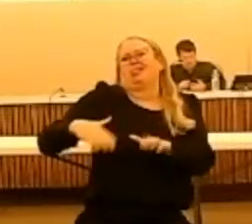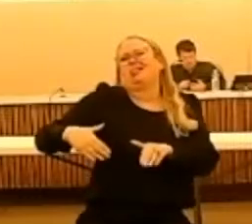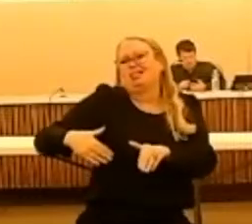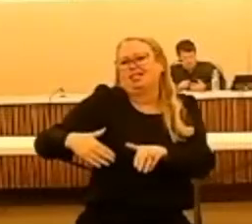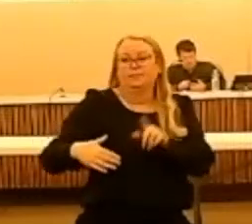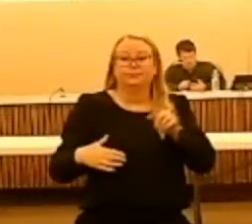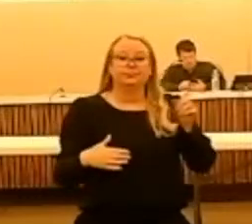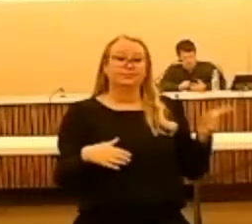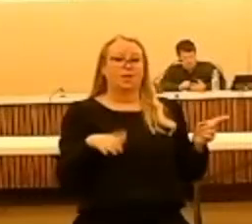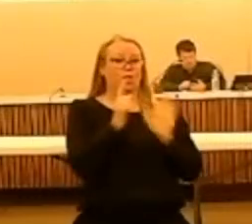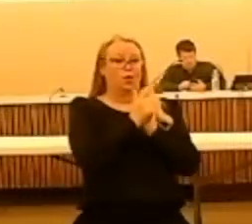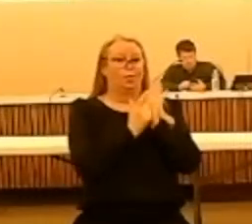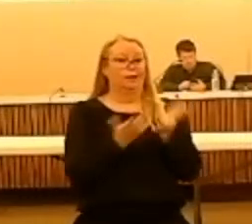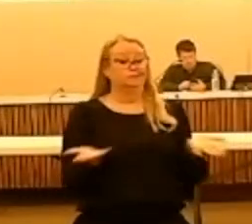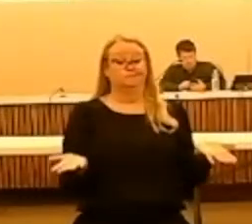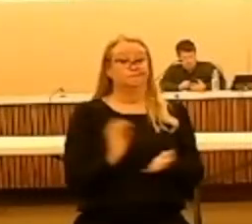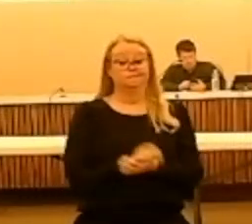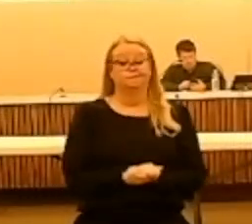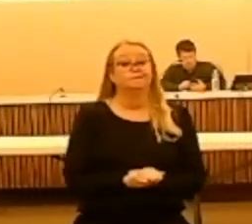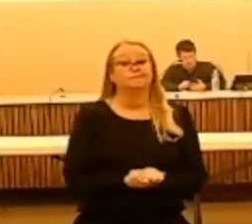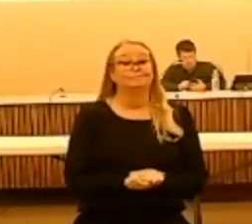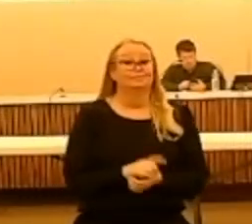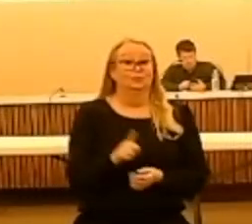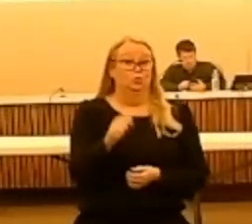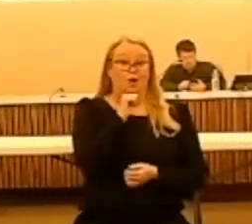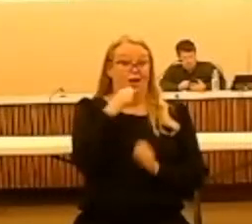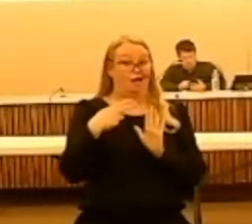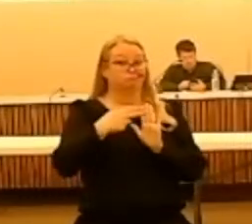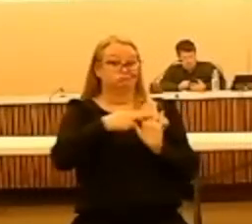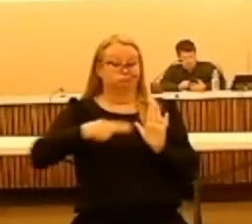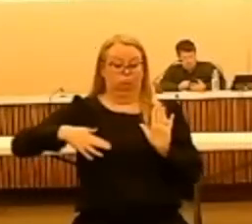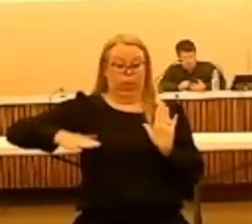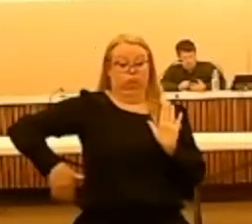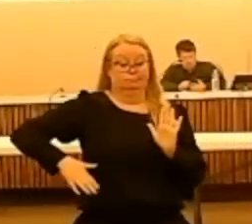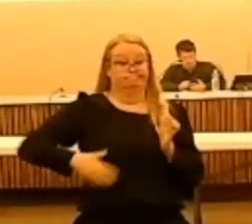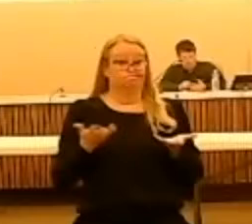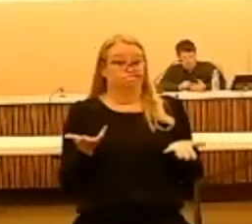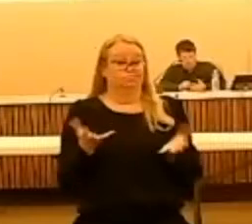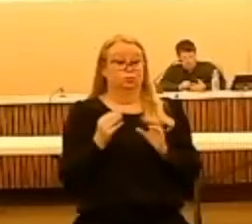listed. We don't have a local law in place. You know,